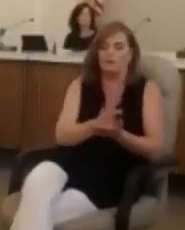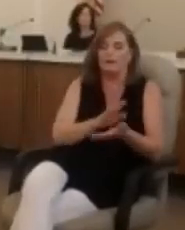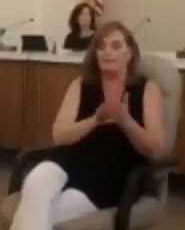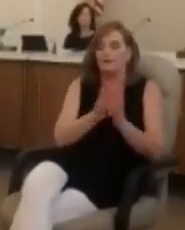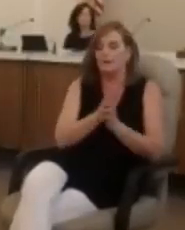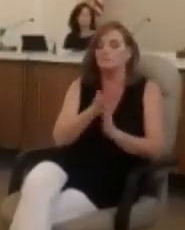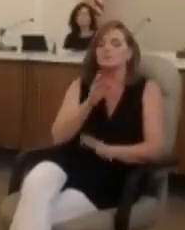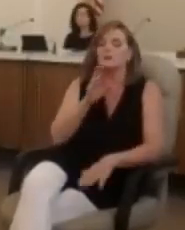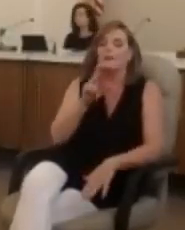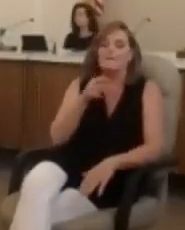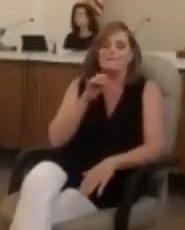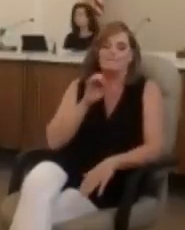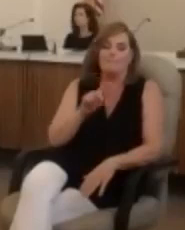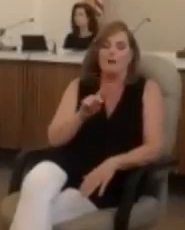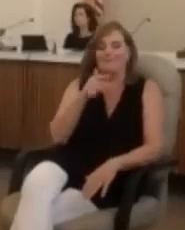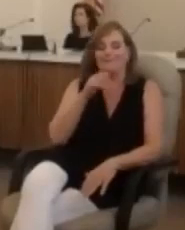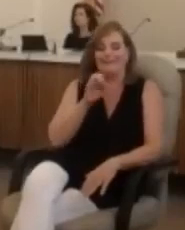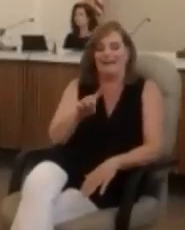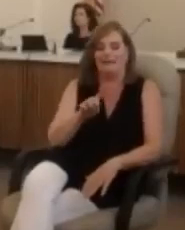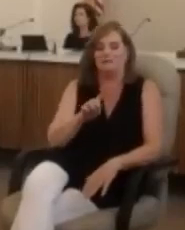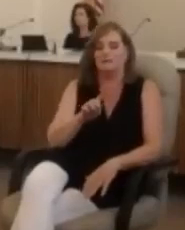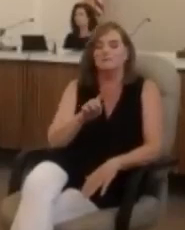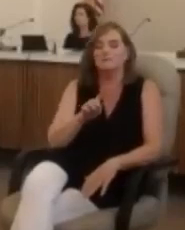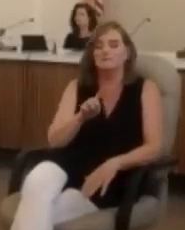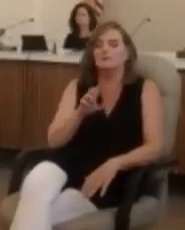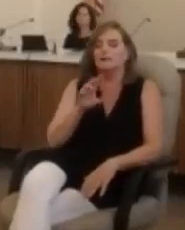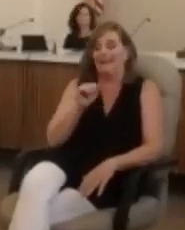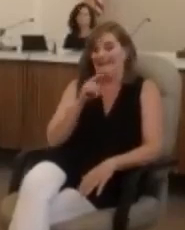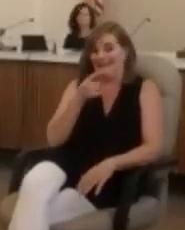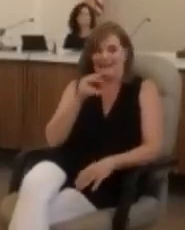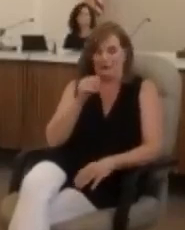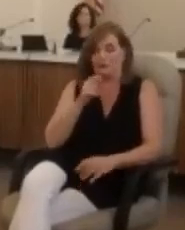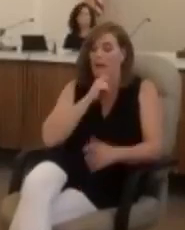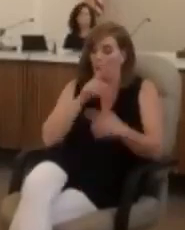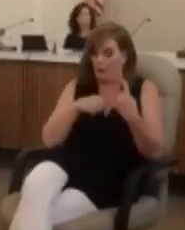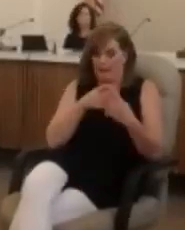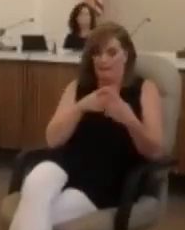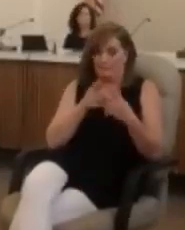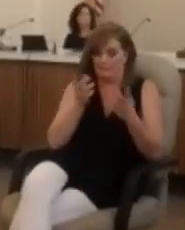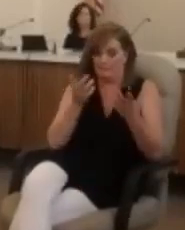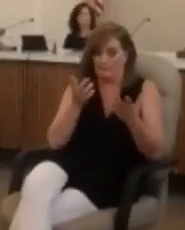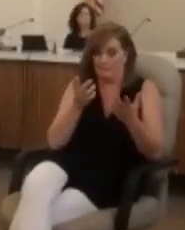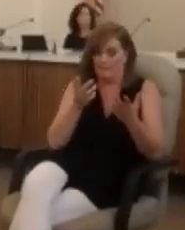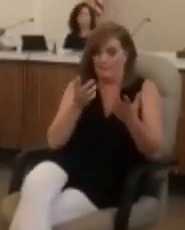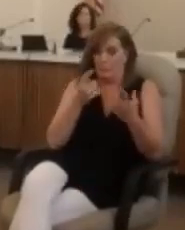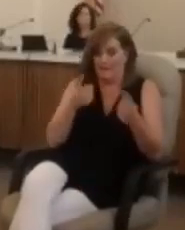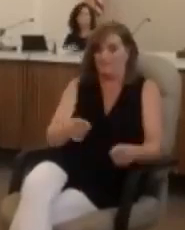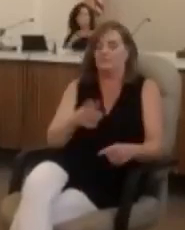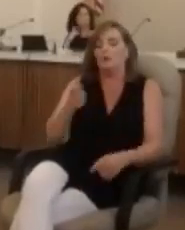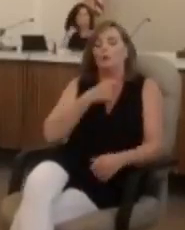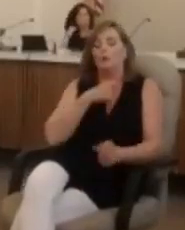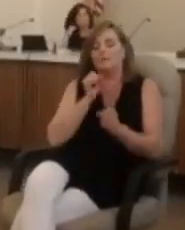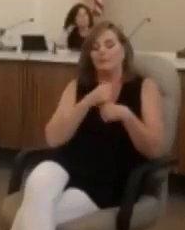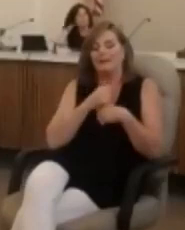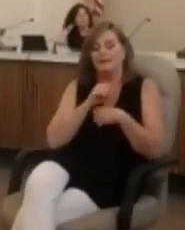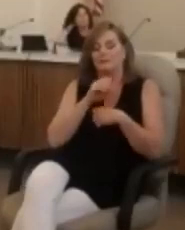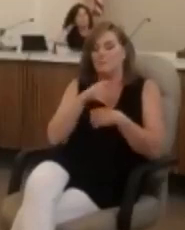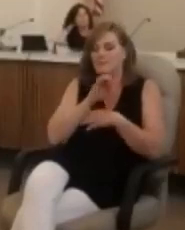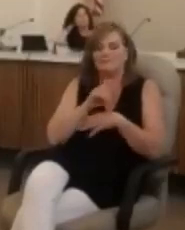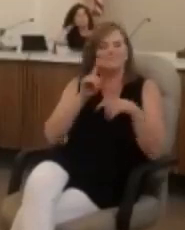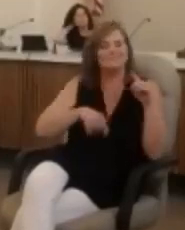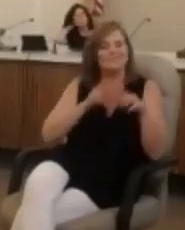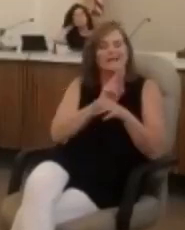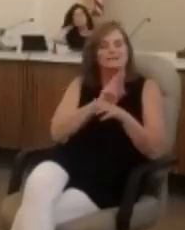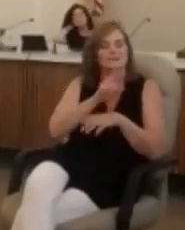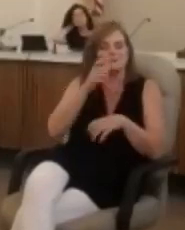instant it becomes ours under this approval. And what that means is once created as parkland, we cannot use it for anything other